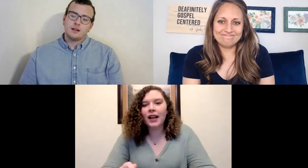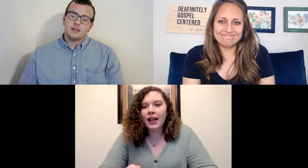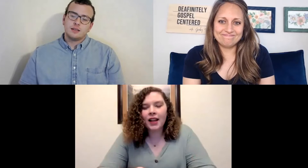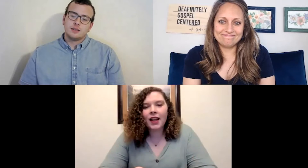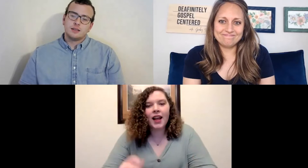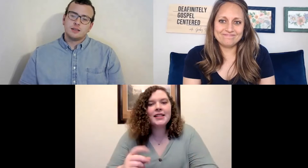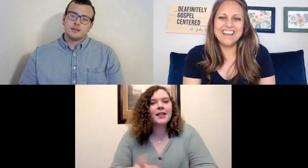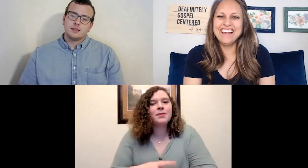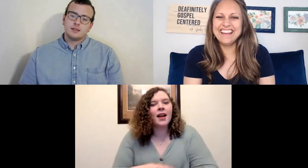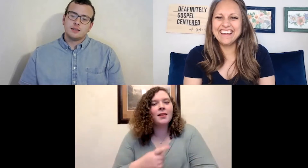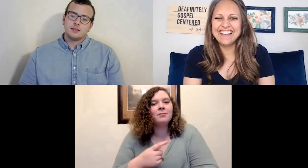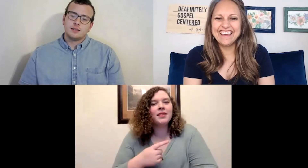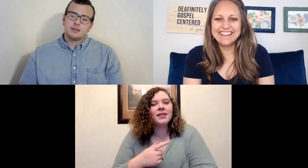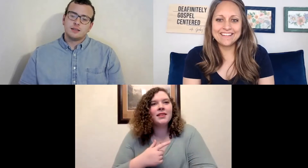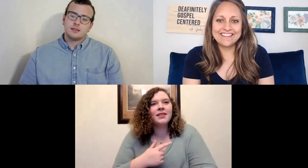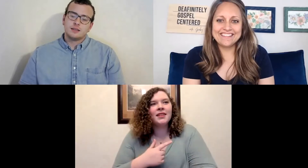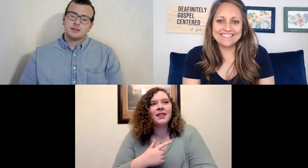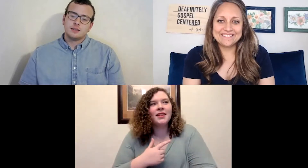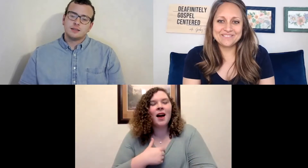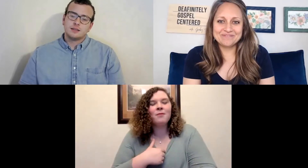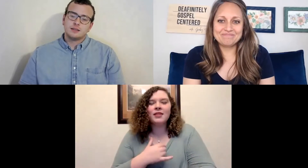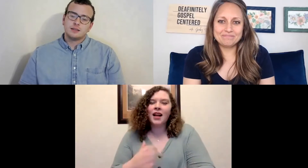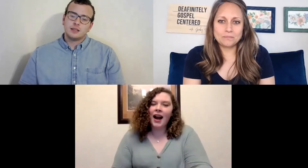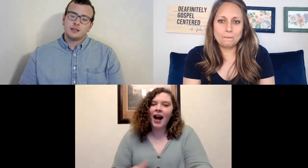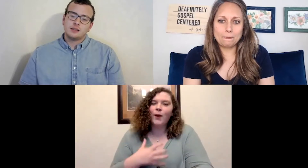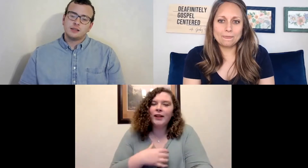little annoying because he's the opposite of me in almost every way.